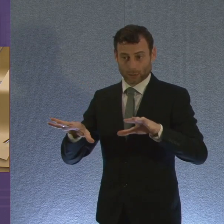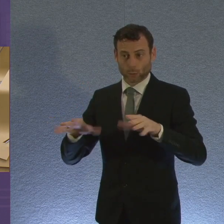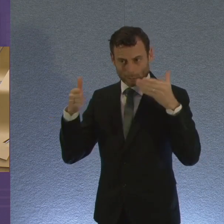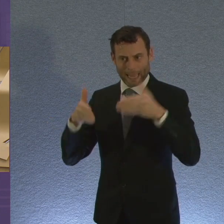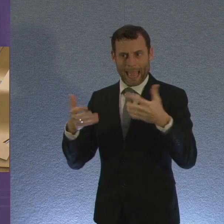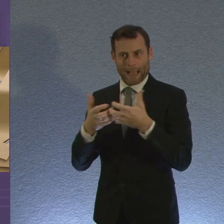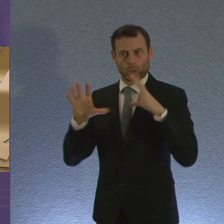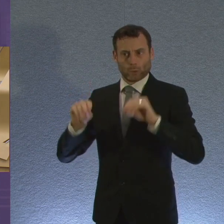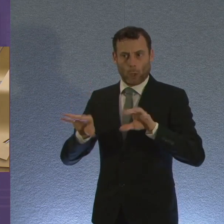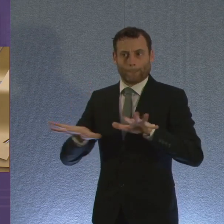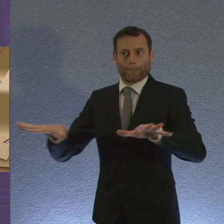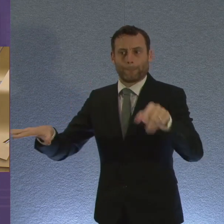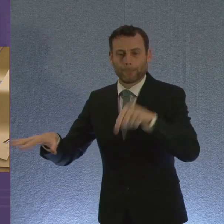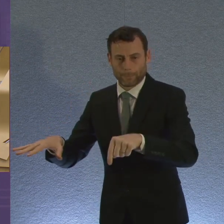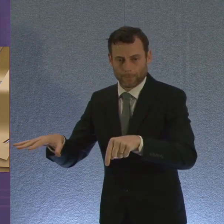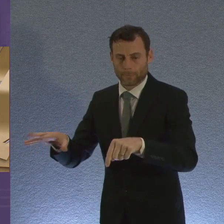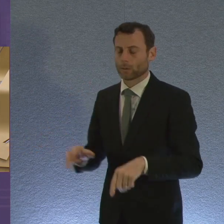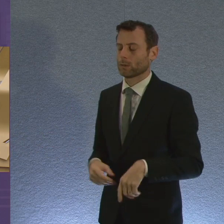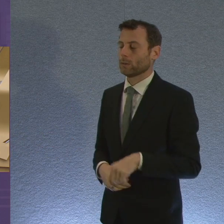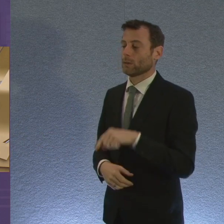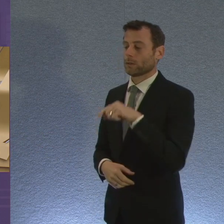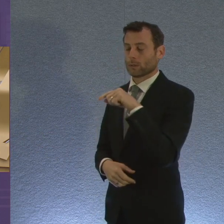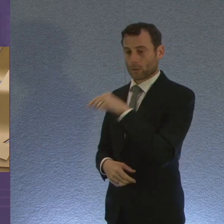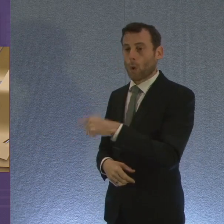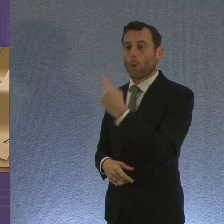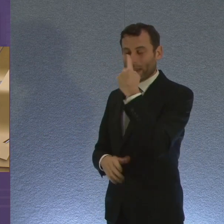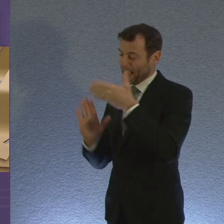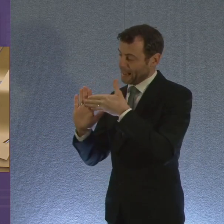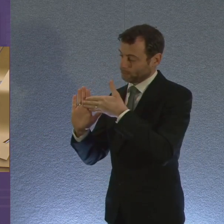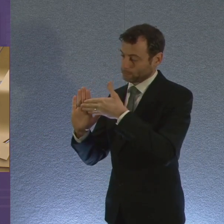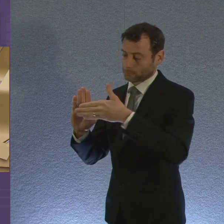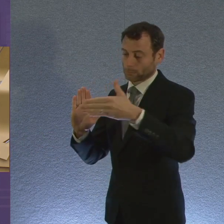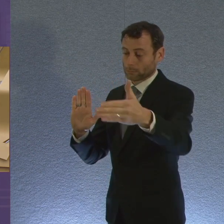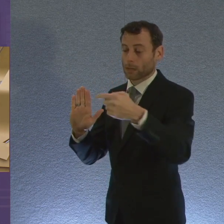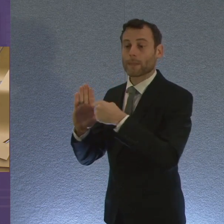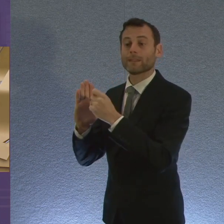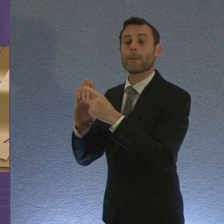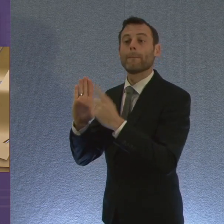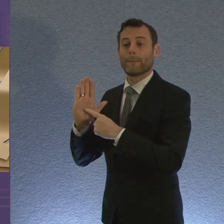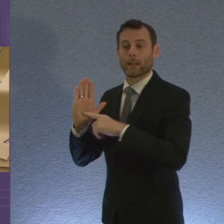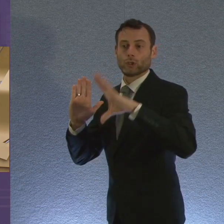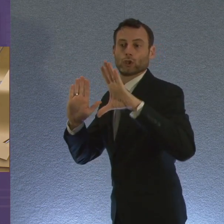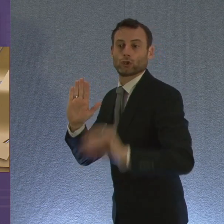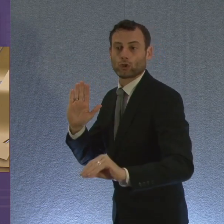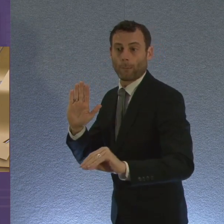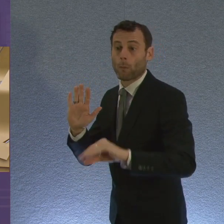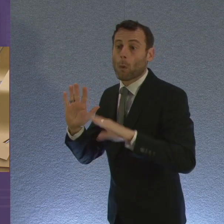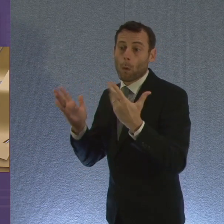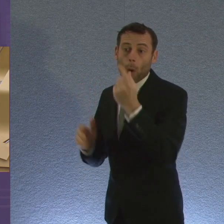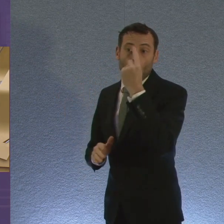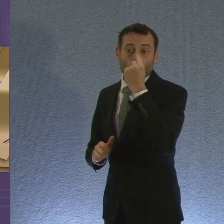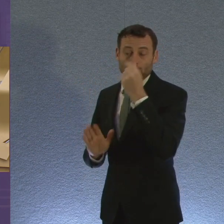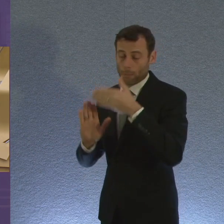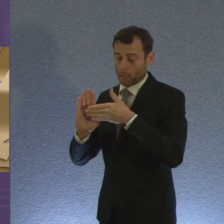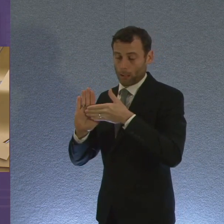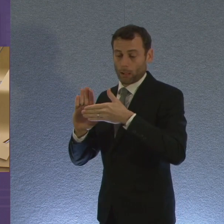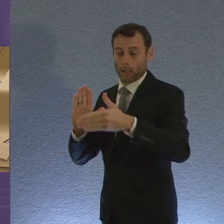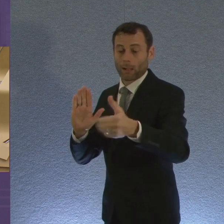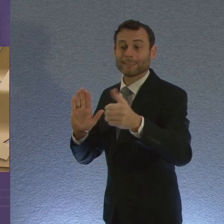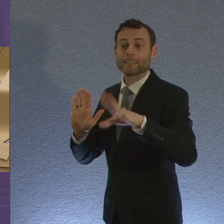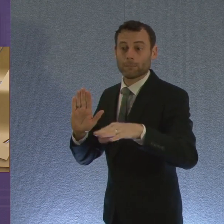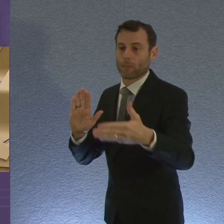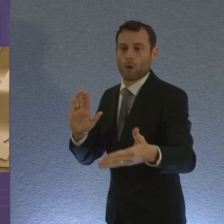to suspend any of its provisions at any time, and even to repeal them completely earlier than in the 6-month cycle I've just described. And we